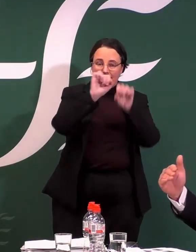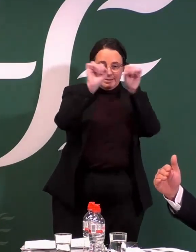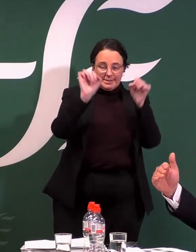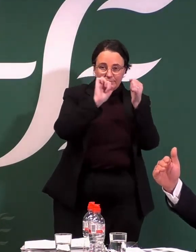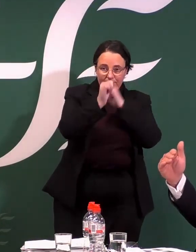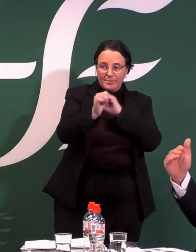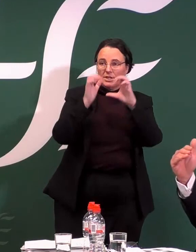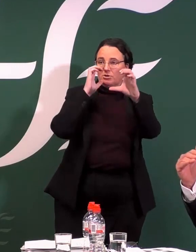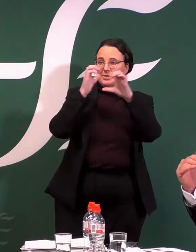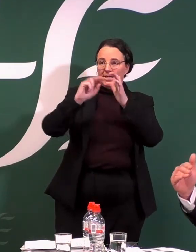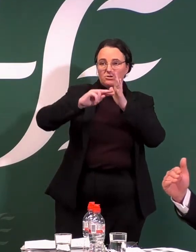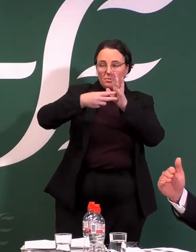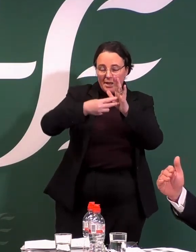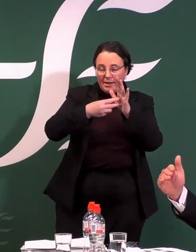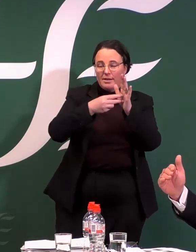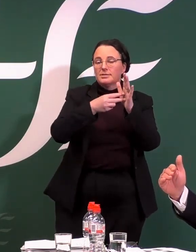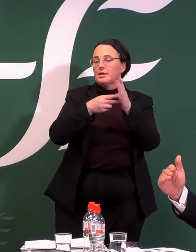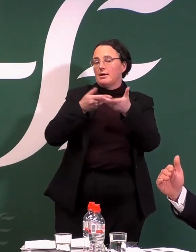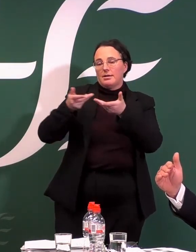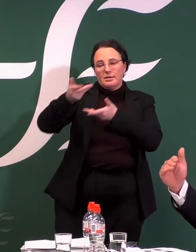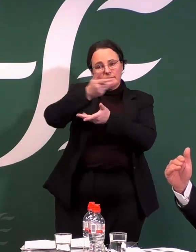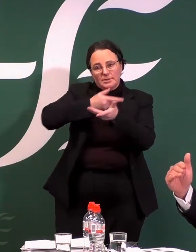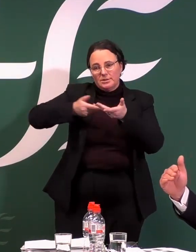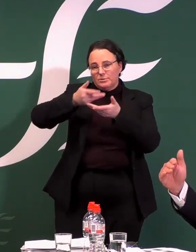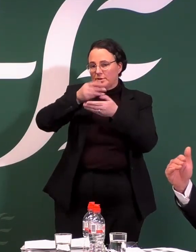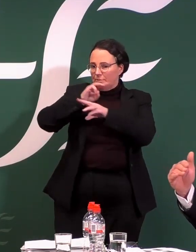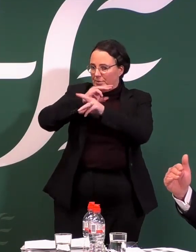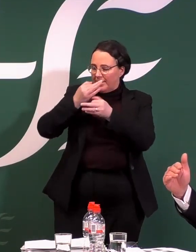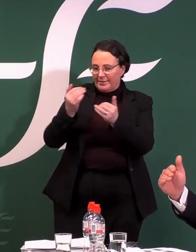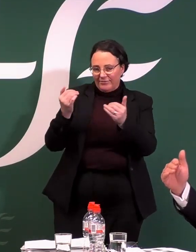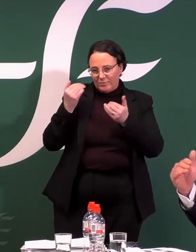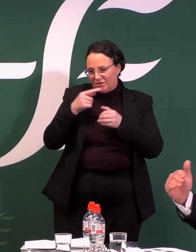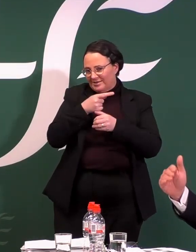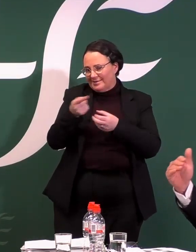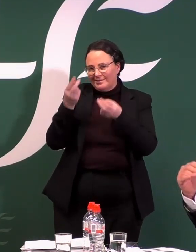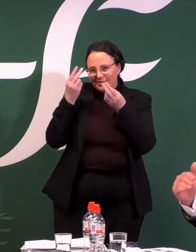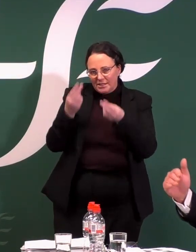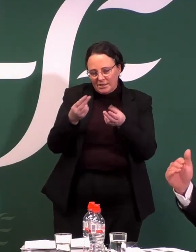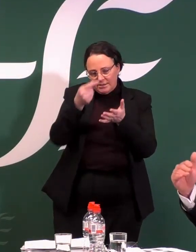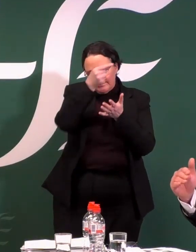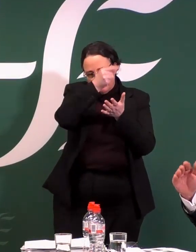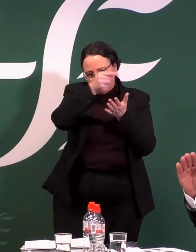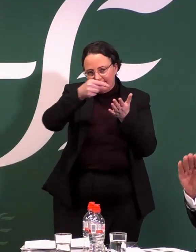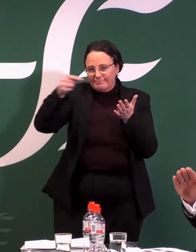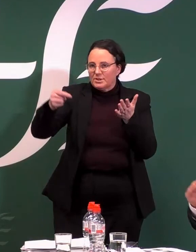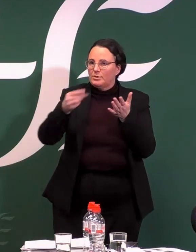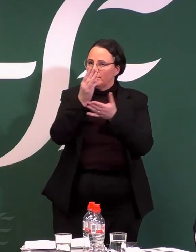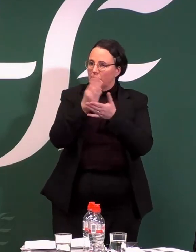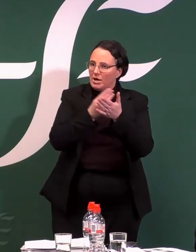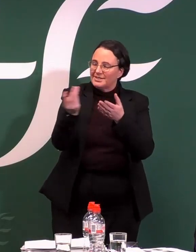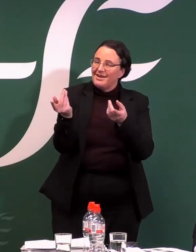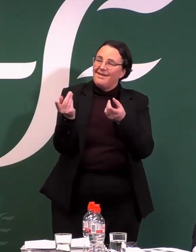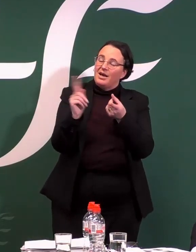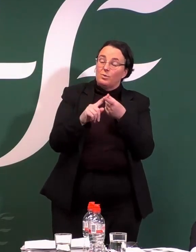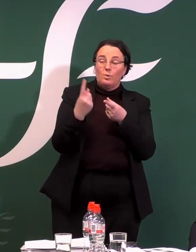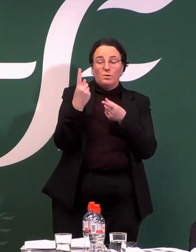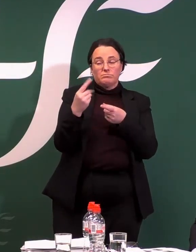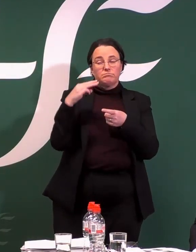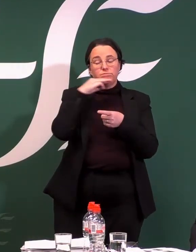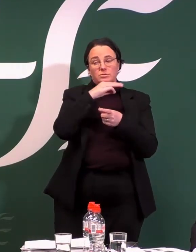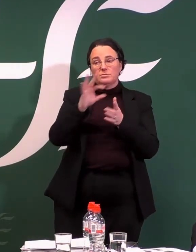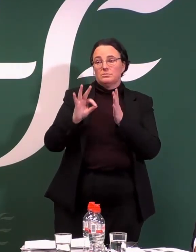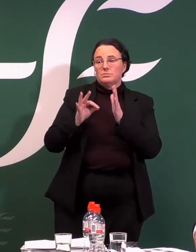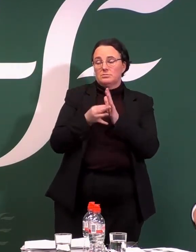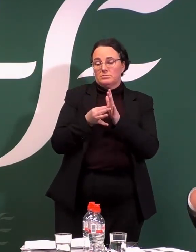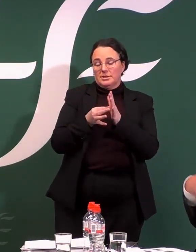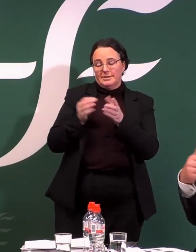the communications plans, consultation with parents in terms of any information they may need, and so on. All of the elements, plus as well one critical point in